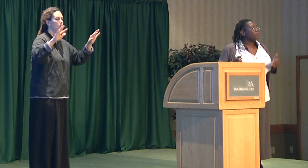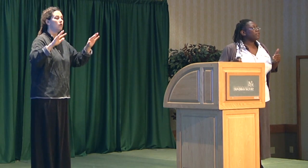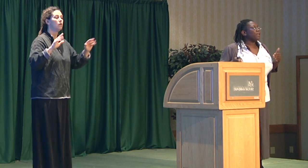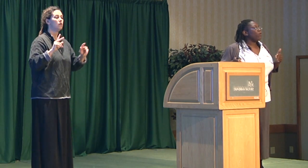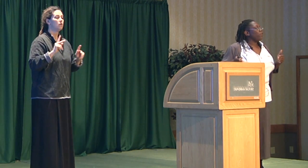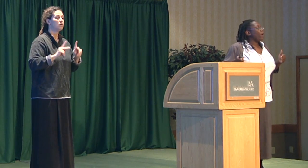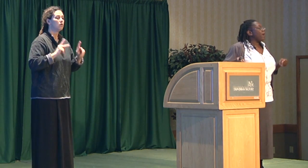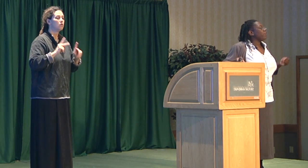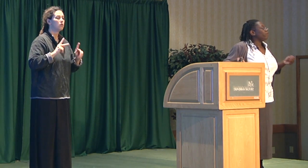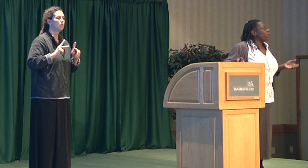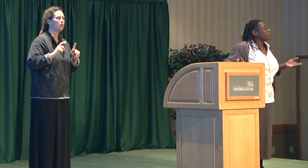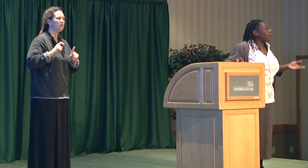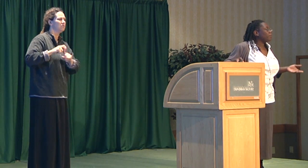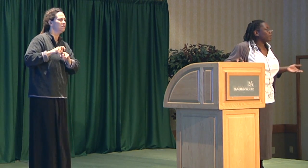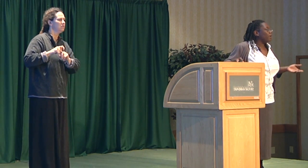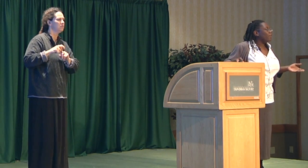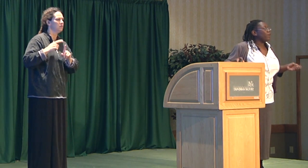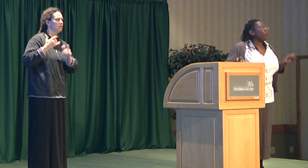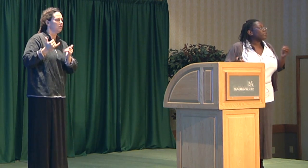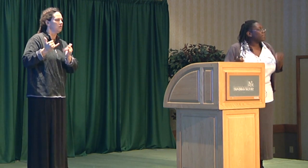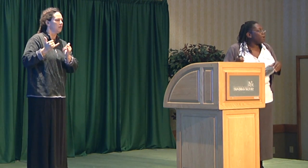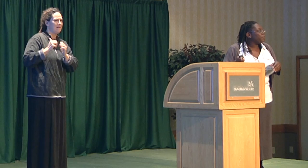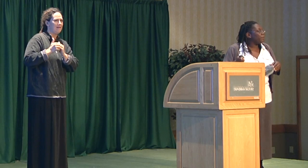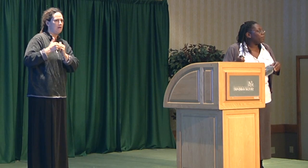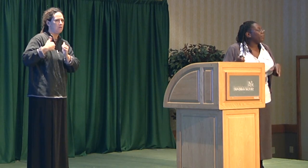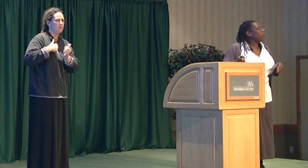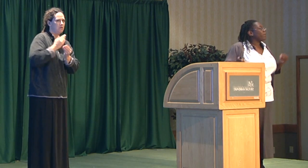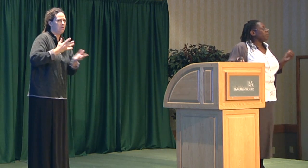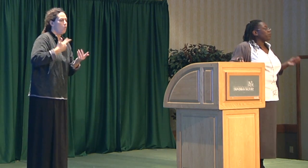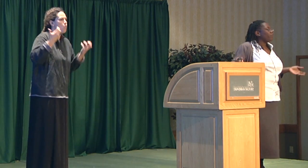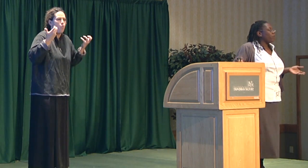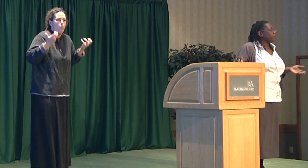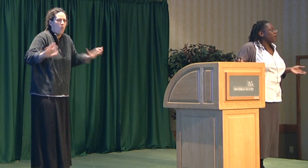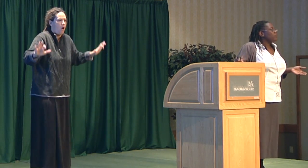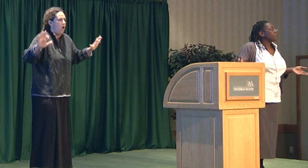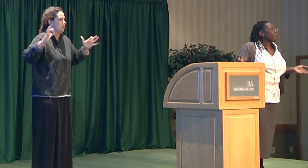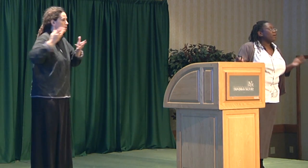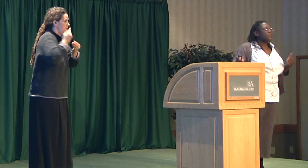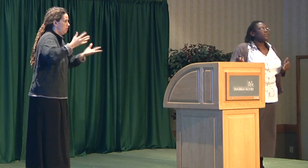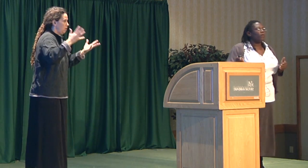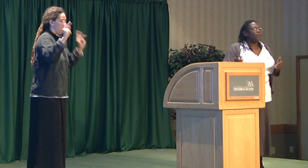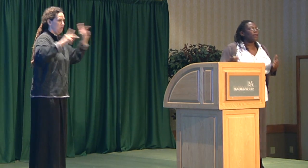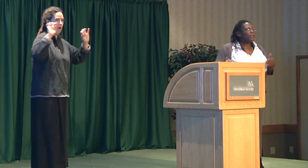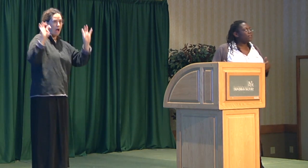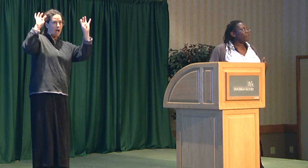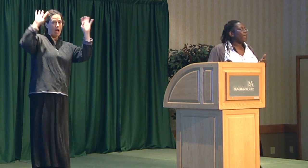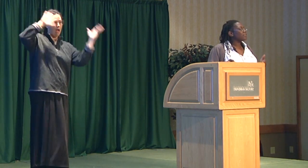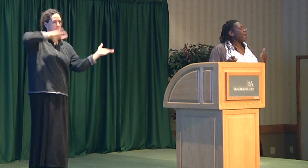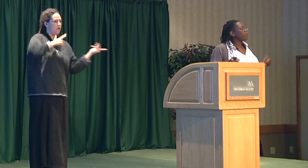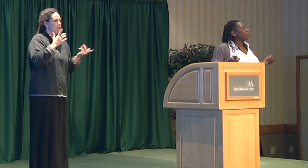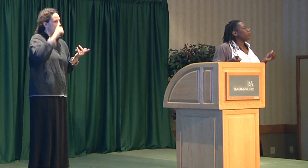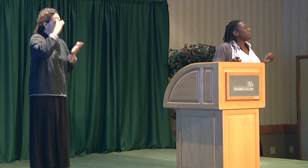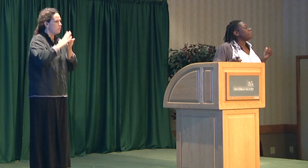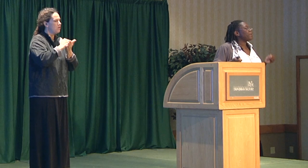communicator because they want to know how to inform the public. They don't want to scare people, but they want to keep them informed. So they come to someone like myself and